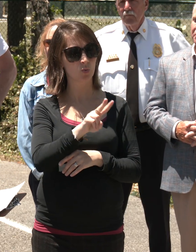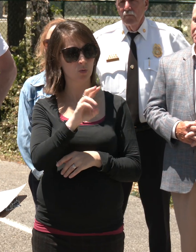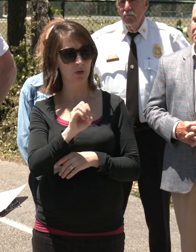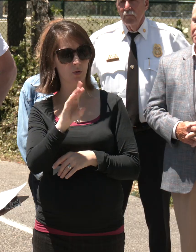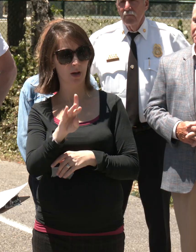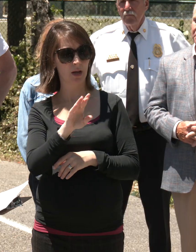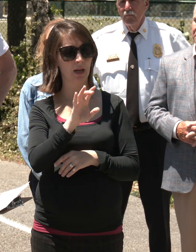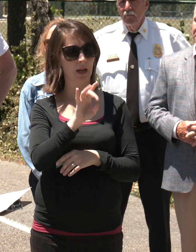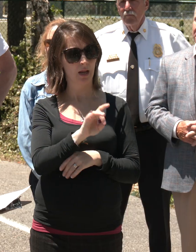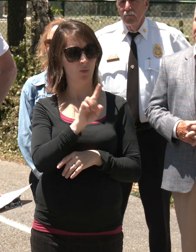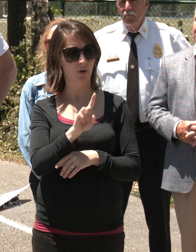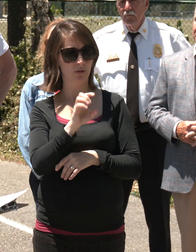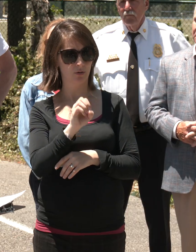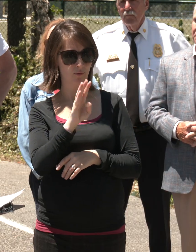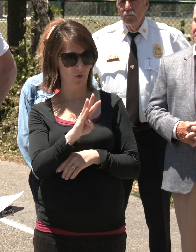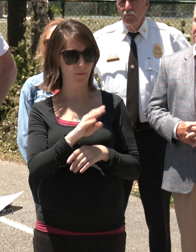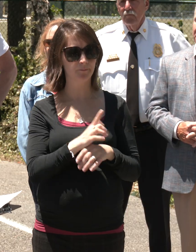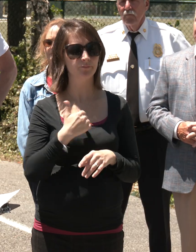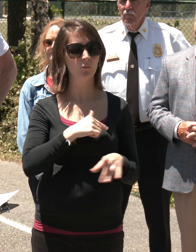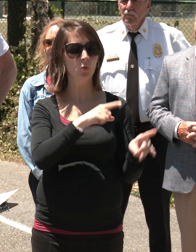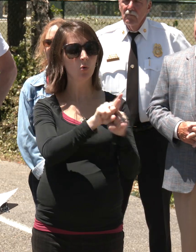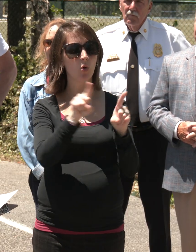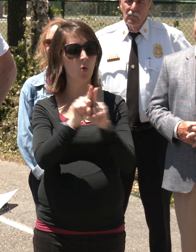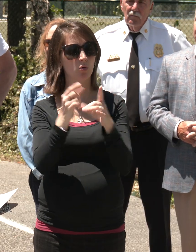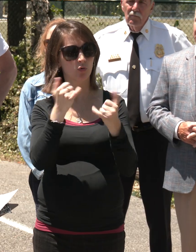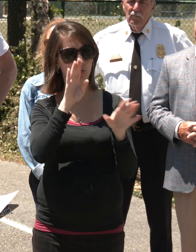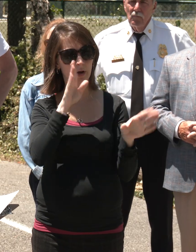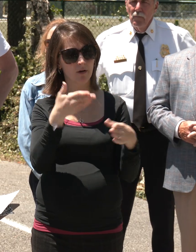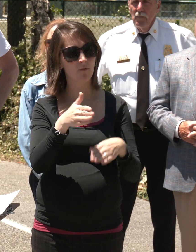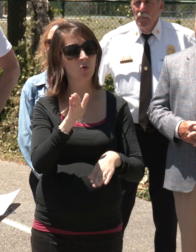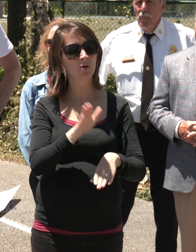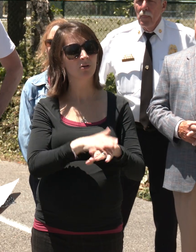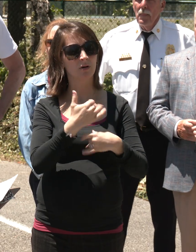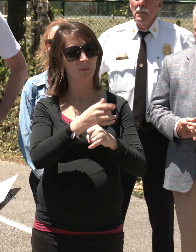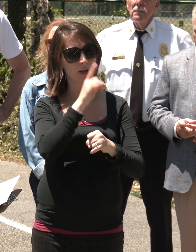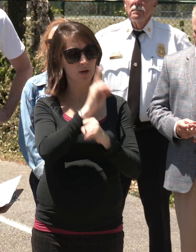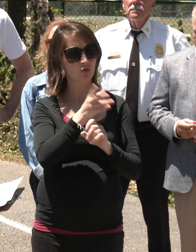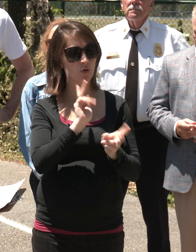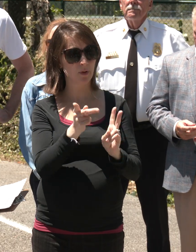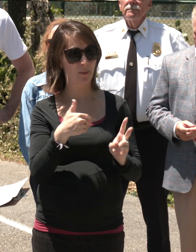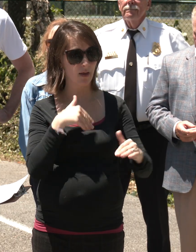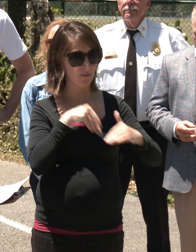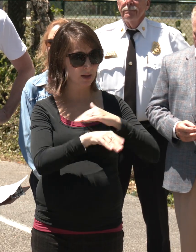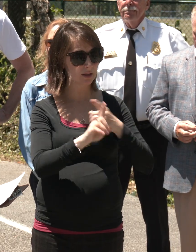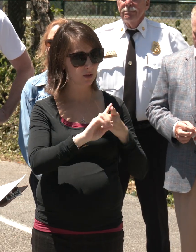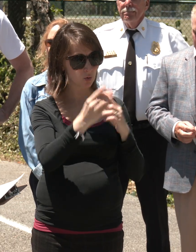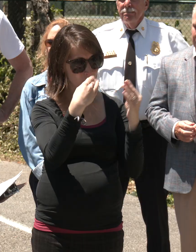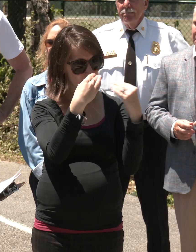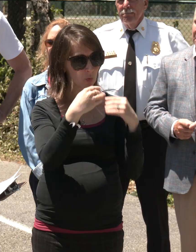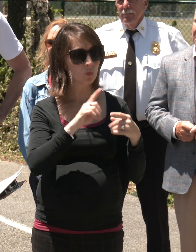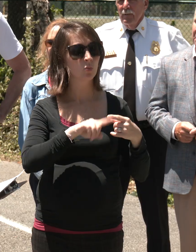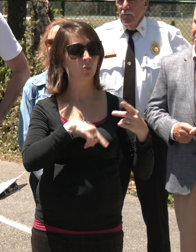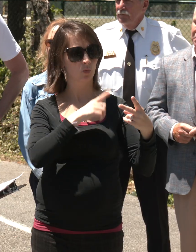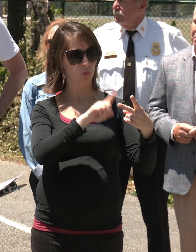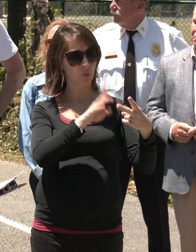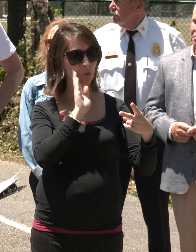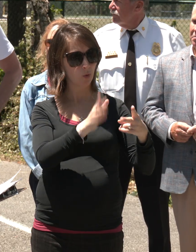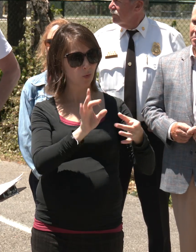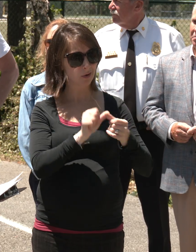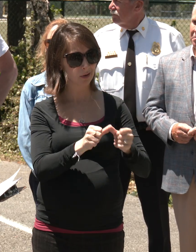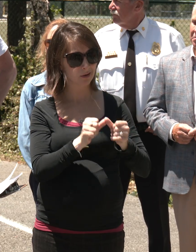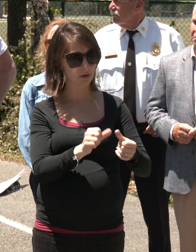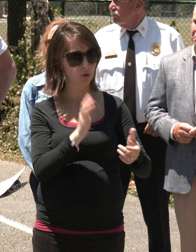314-230-8070. We are also focusing on making sure folks have access to food. We are continuing to coordinate